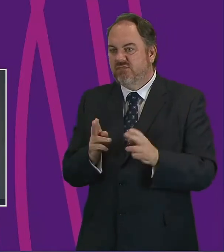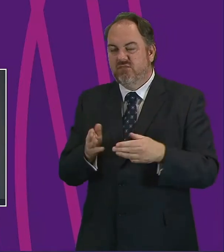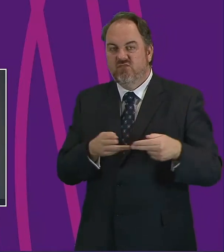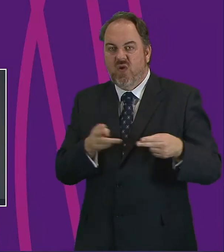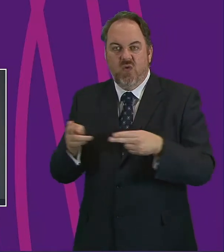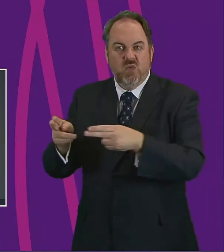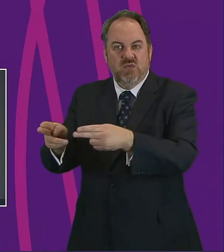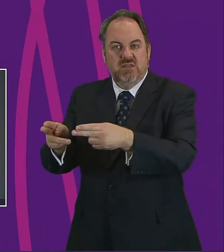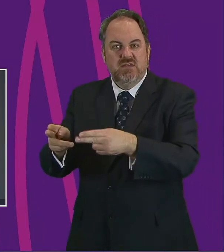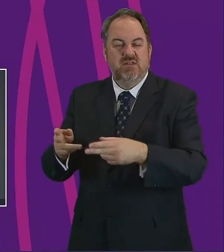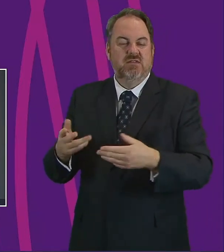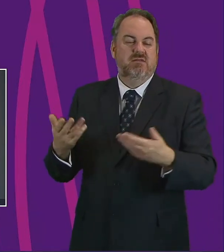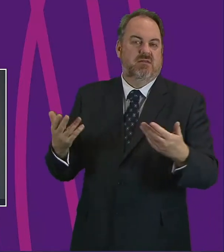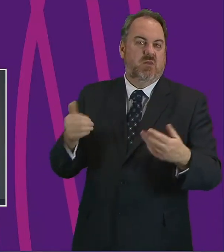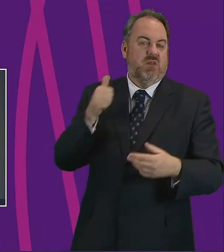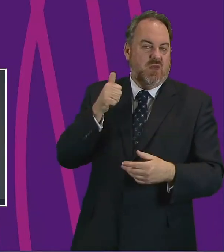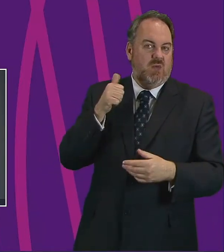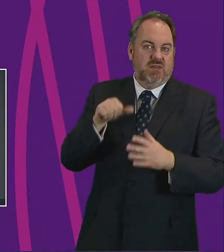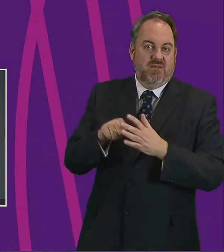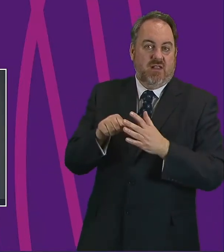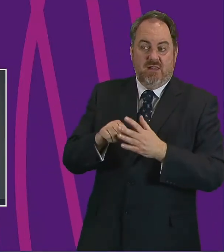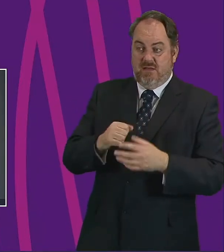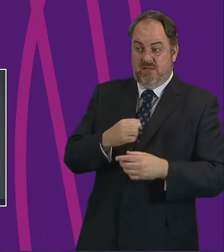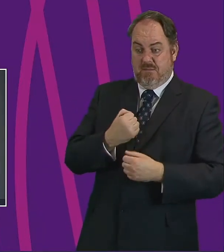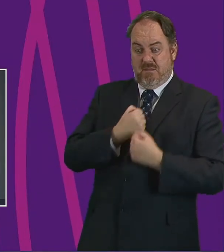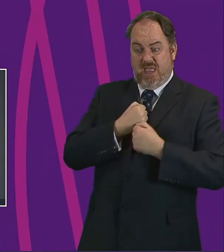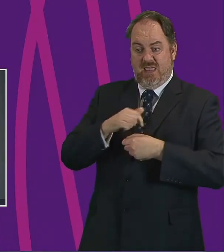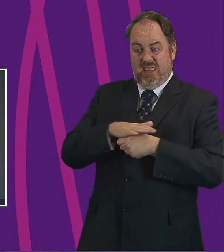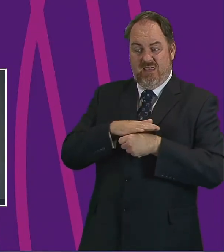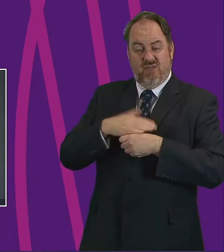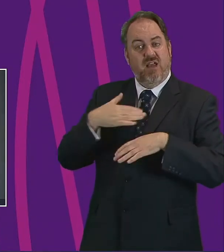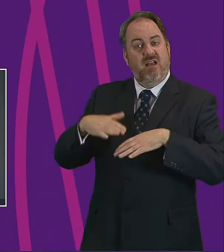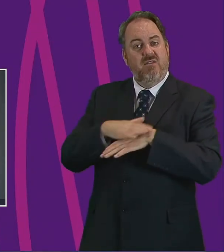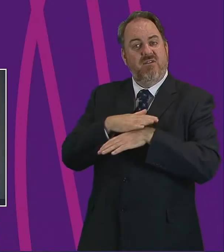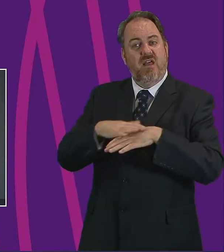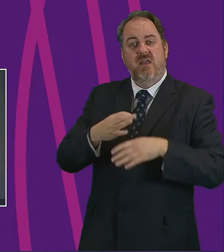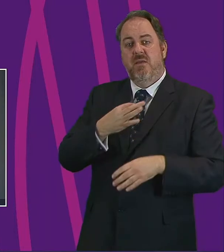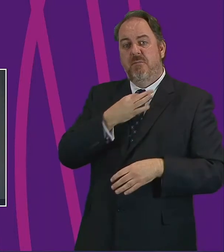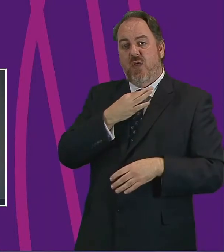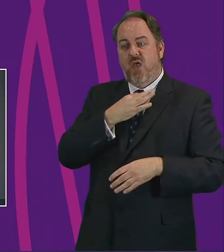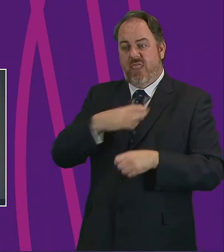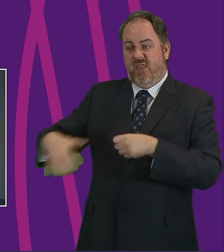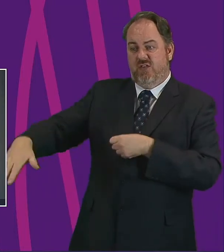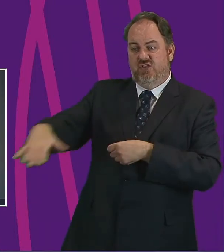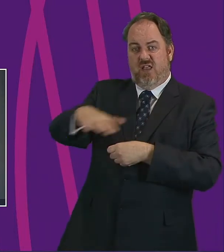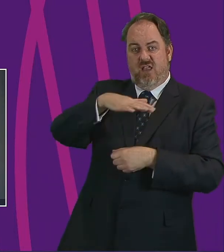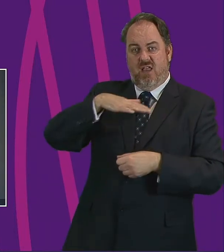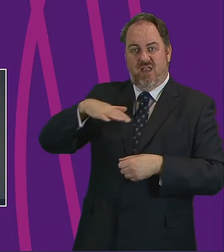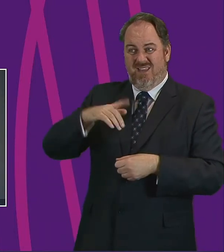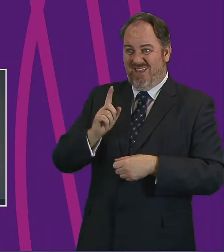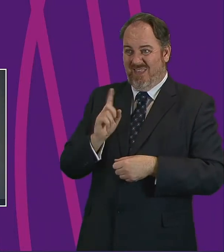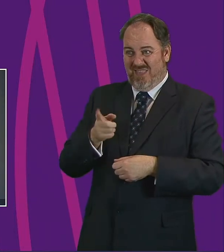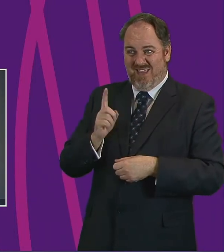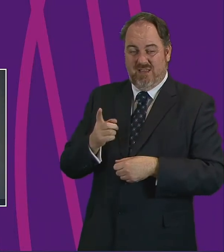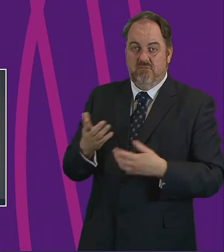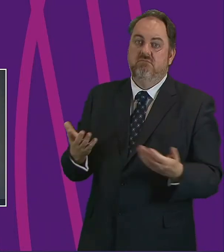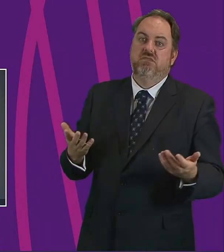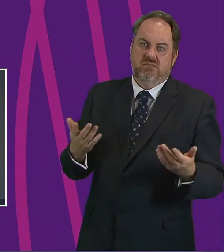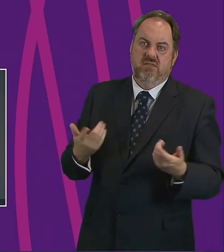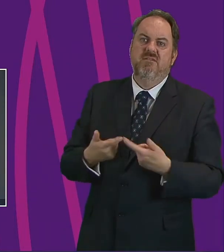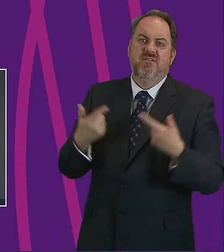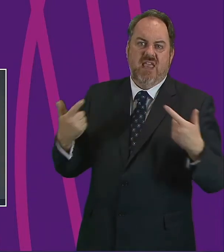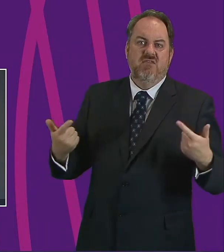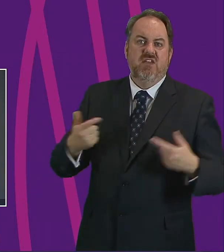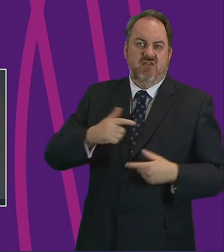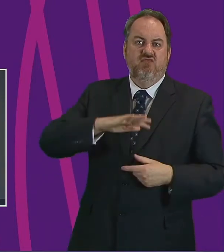in Perthshire as well. So I assure Christine Graham that these issues are very much at the heart of the